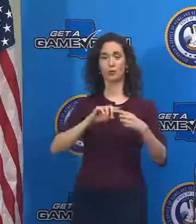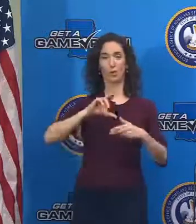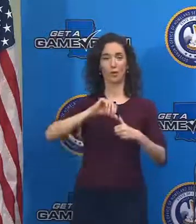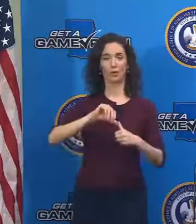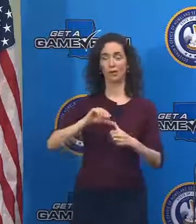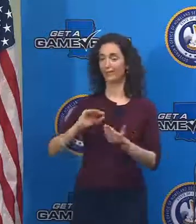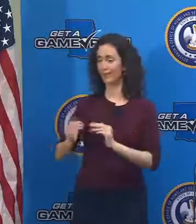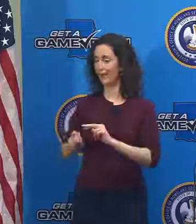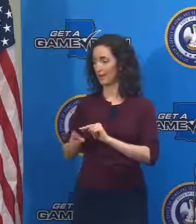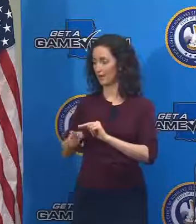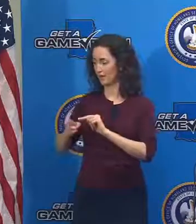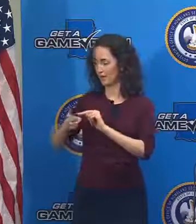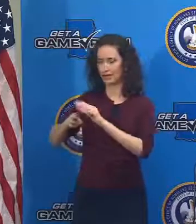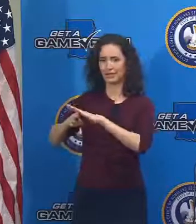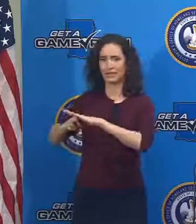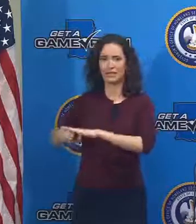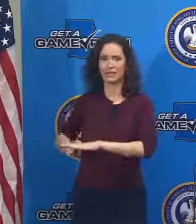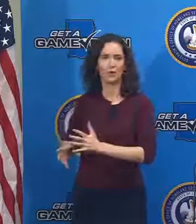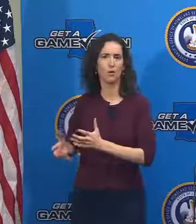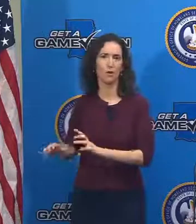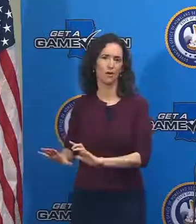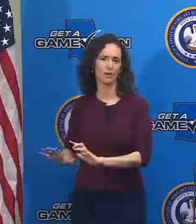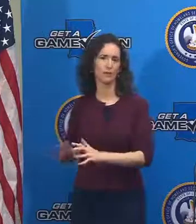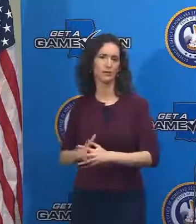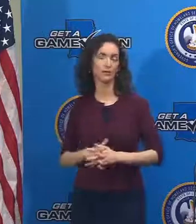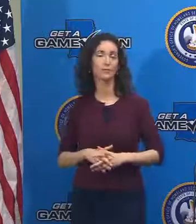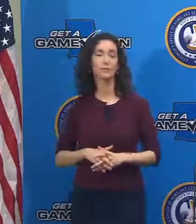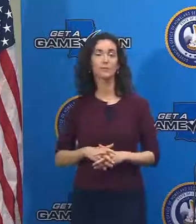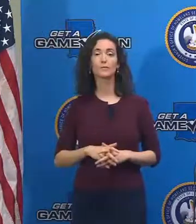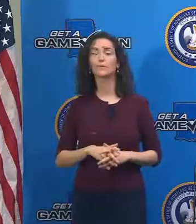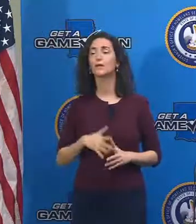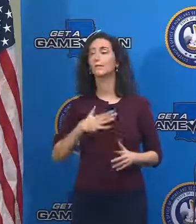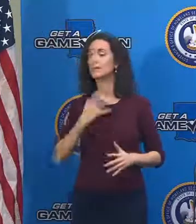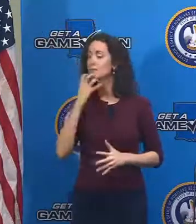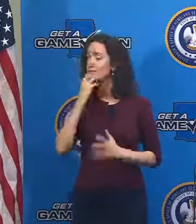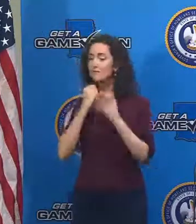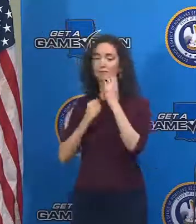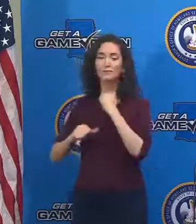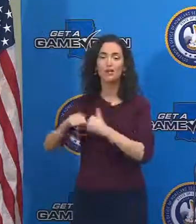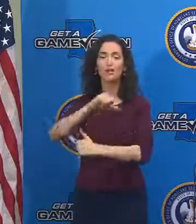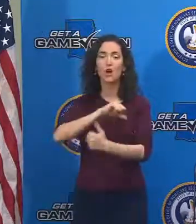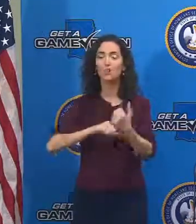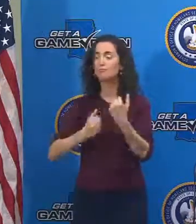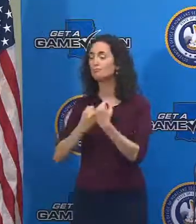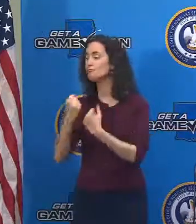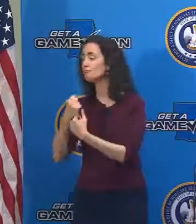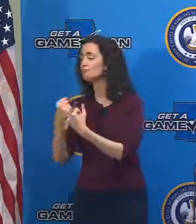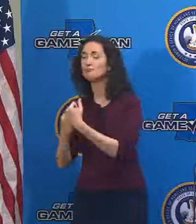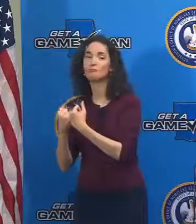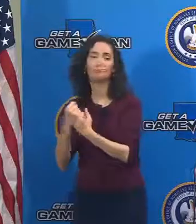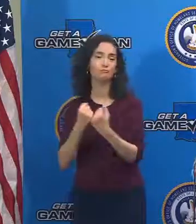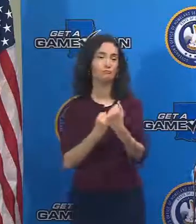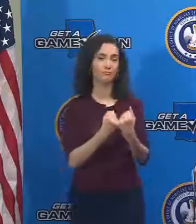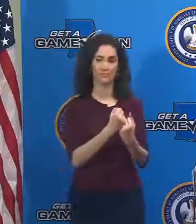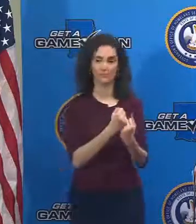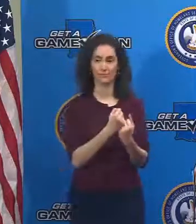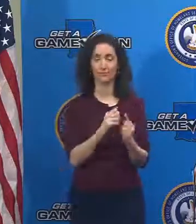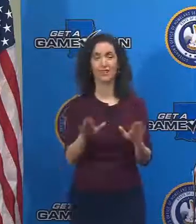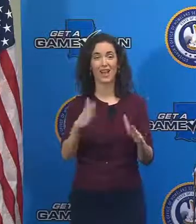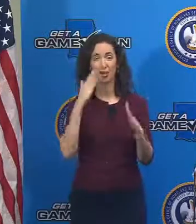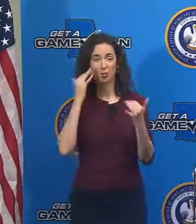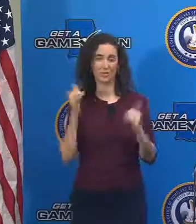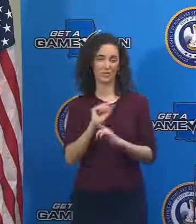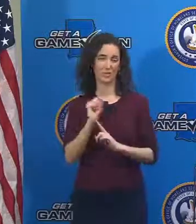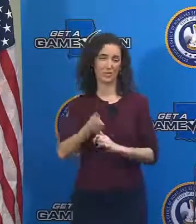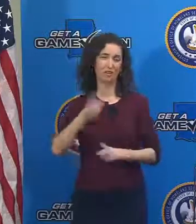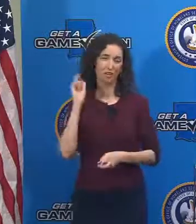Ida continue to increase. Let's be good neighbors to one another. I know that this is very